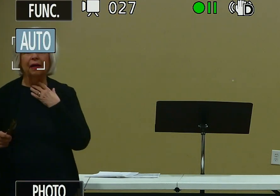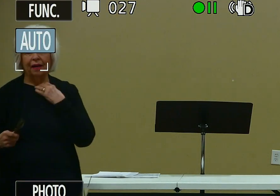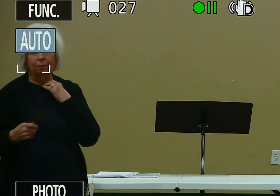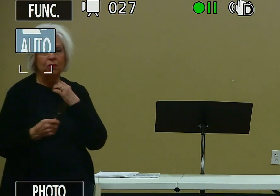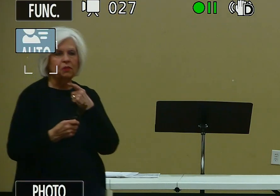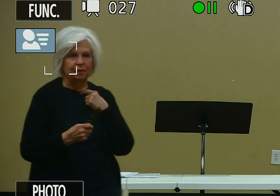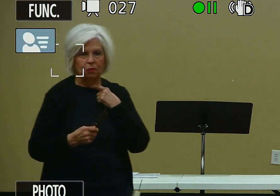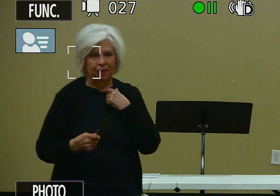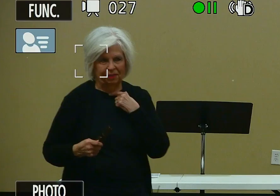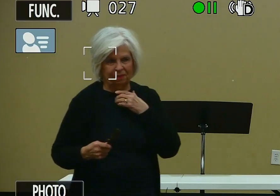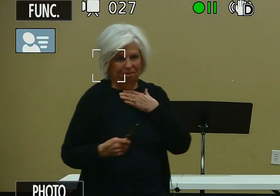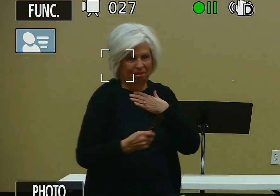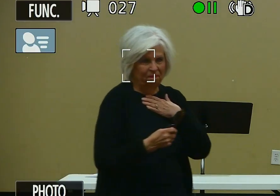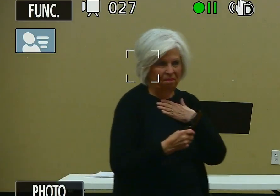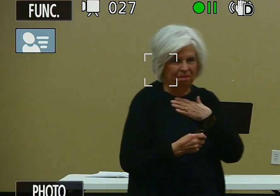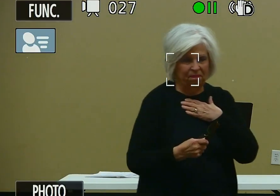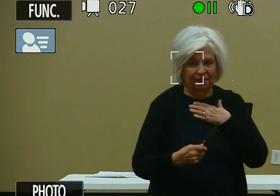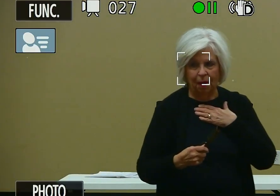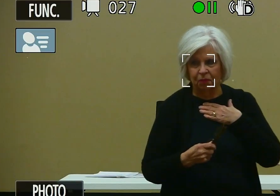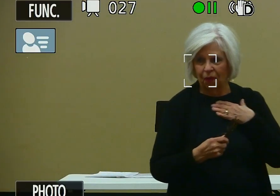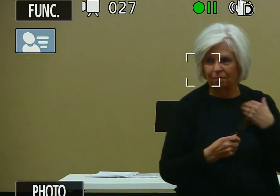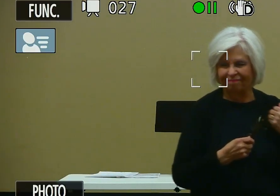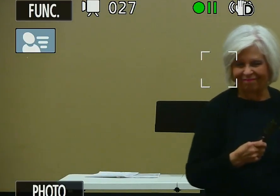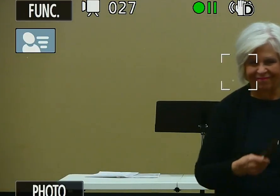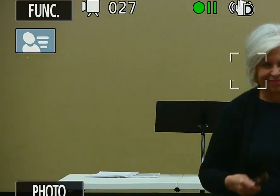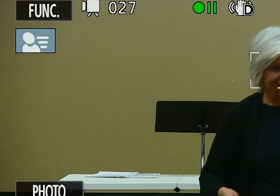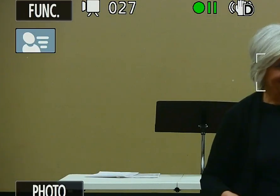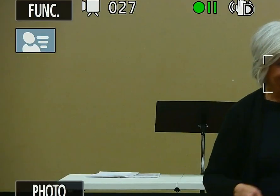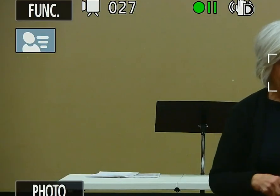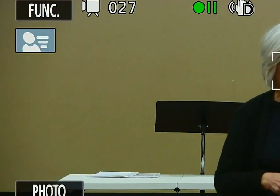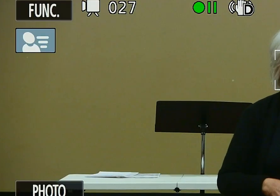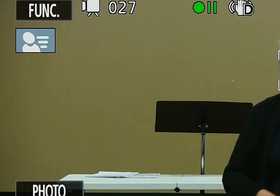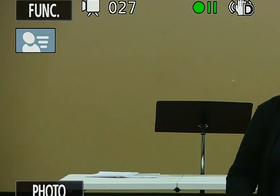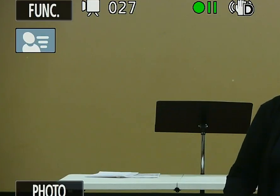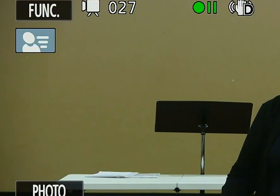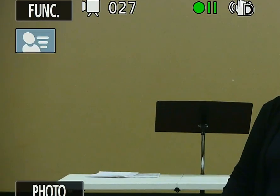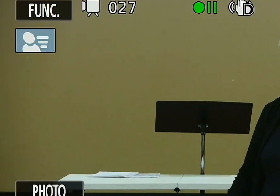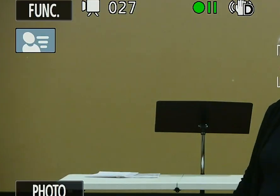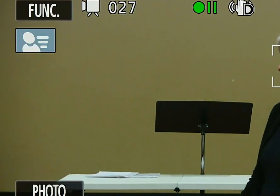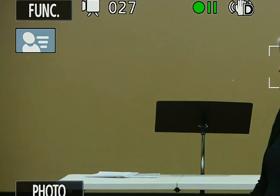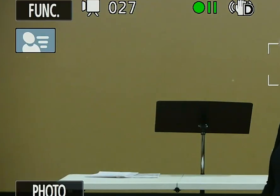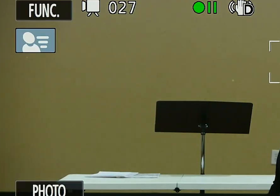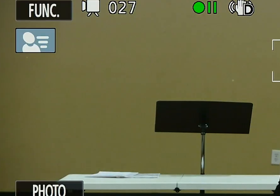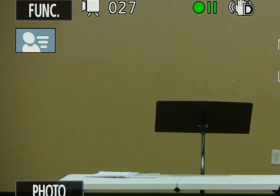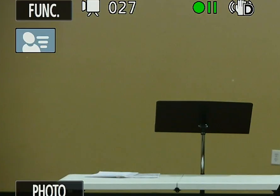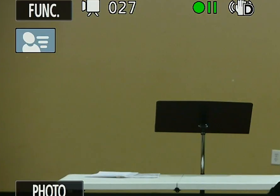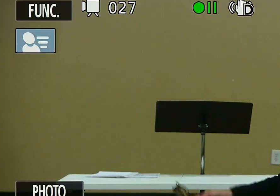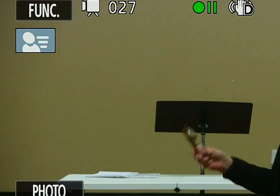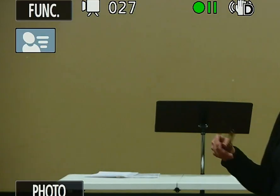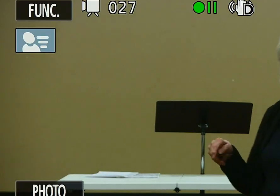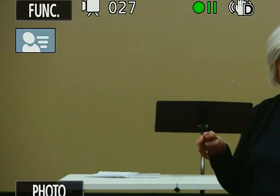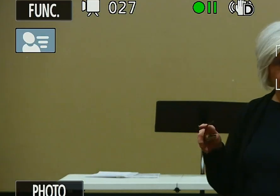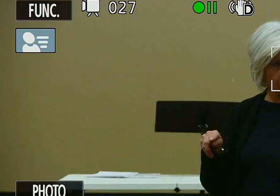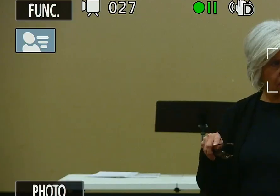I'm losing my voice. I'm sorry. I don't know if it'd be easier for me to stand closer to you all. I was thinking